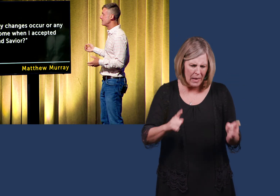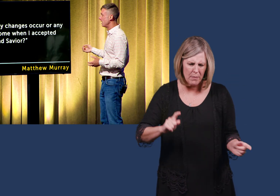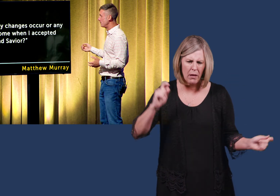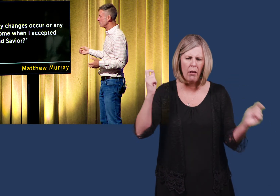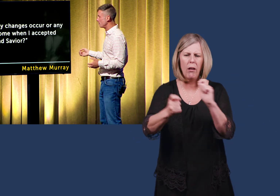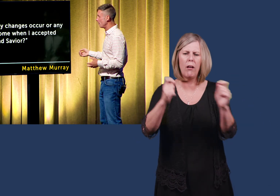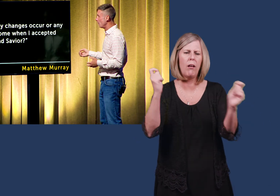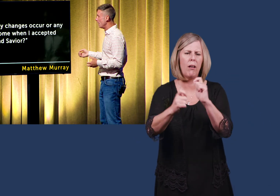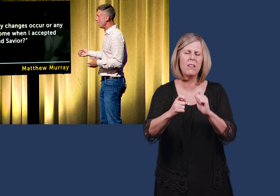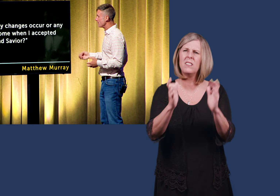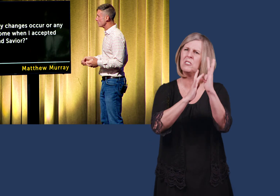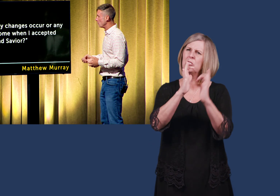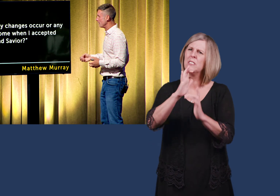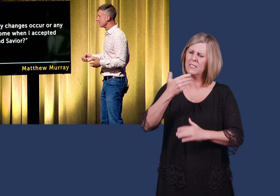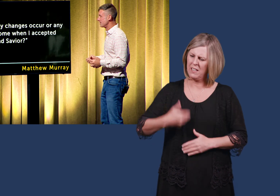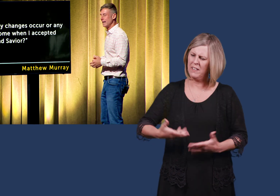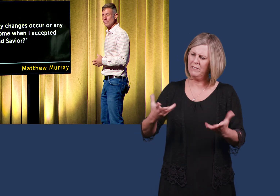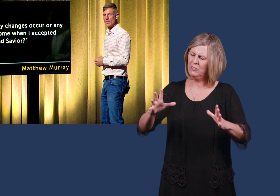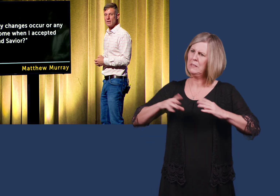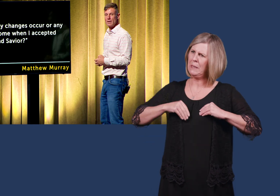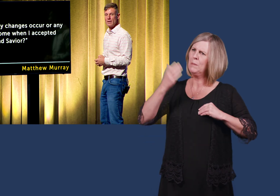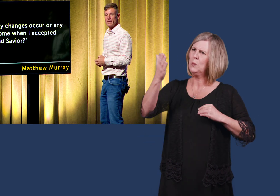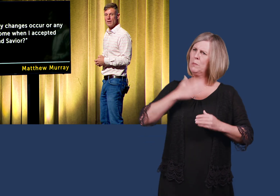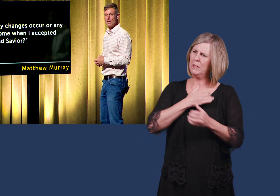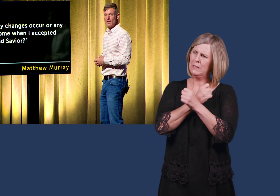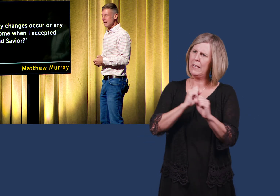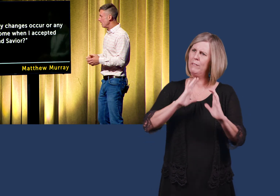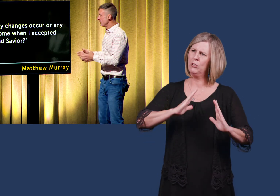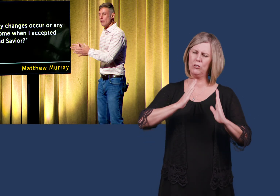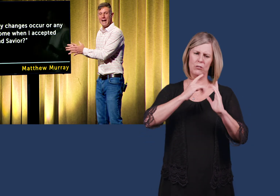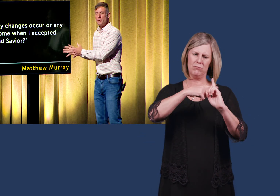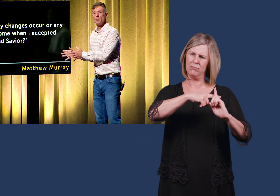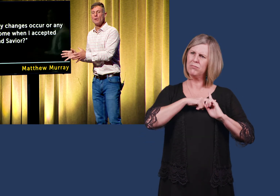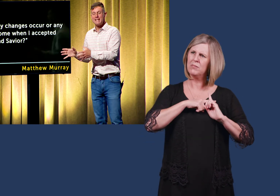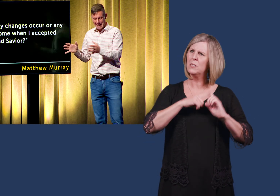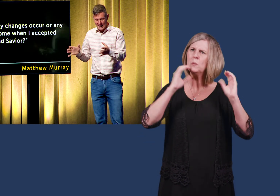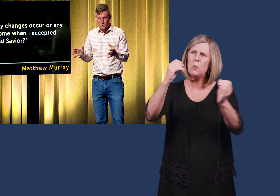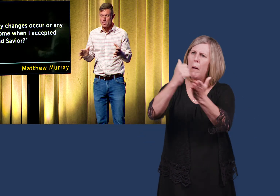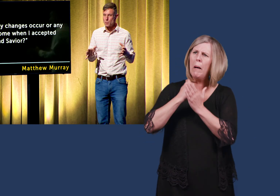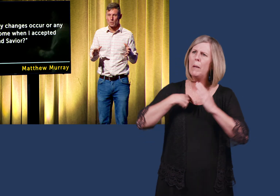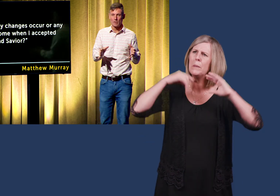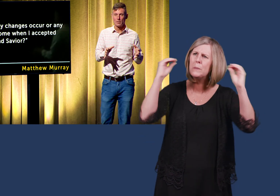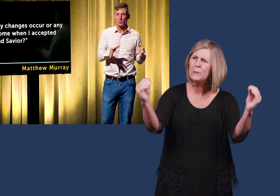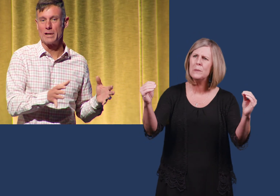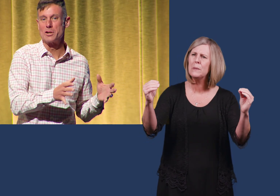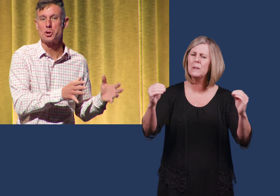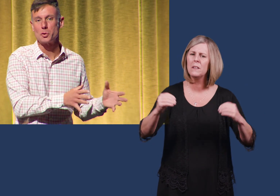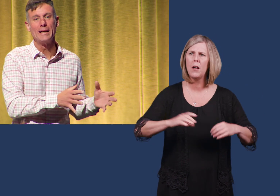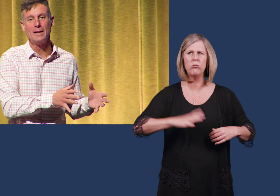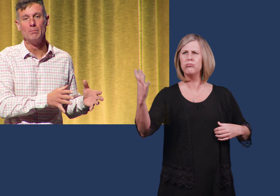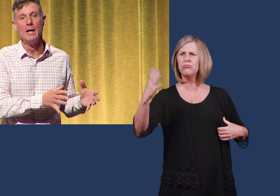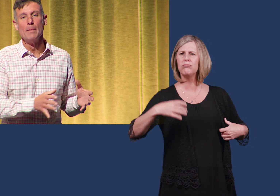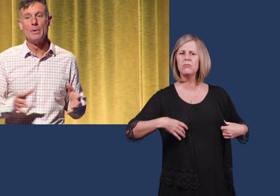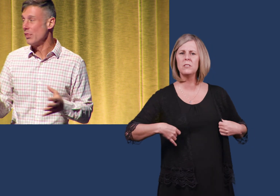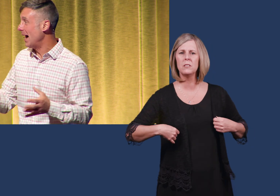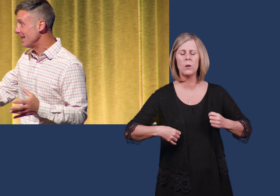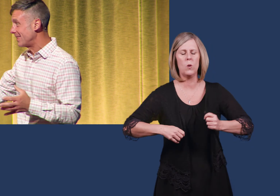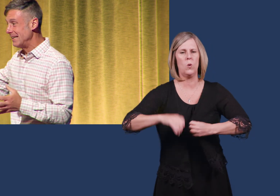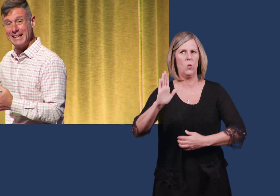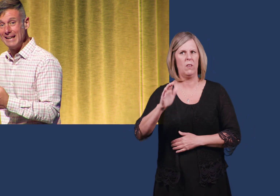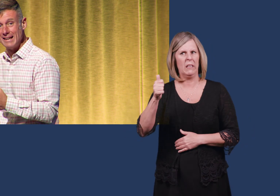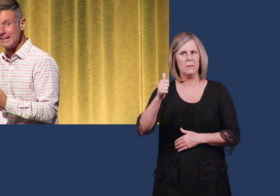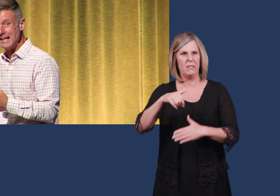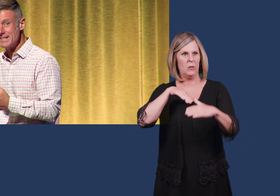when I accepted you as Lord and Savior?" Now, Matthew Murray's actions were extreme, but